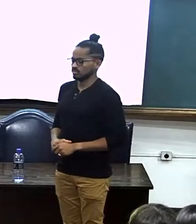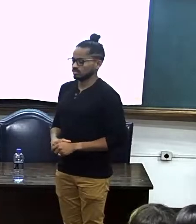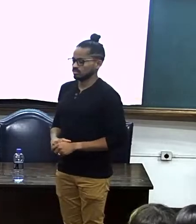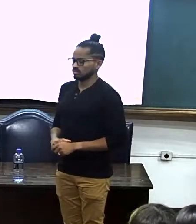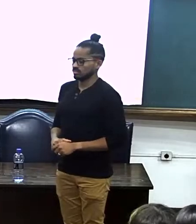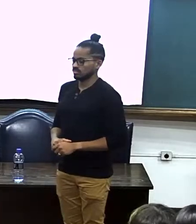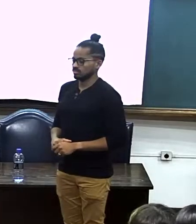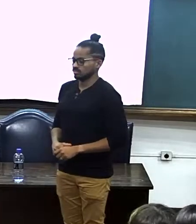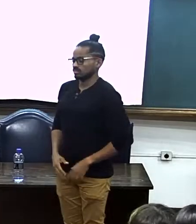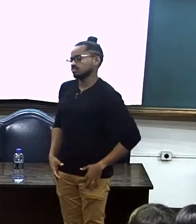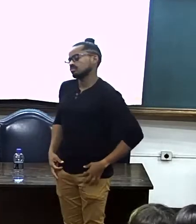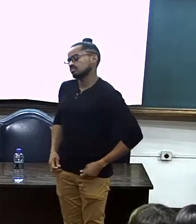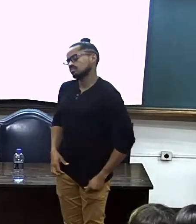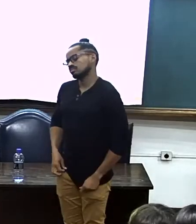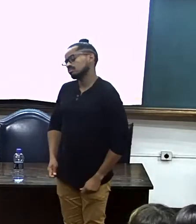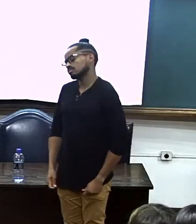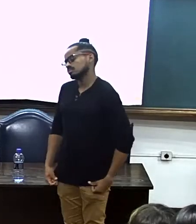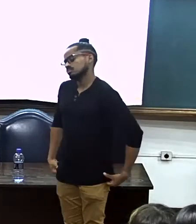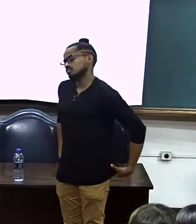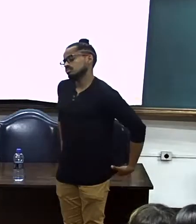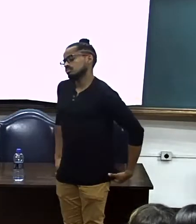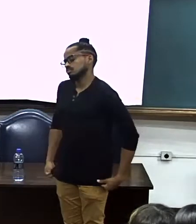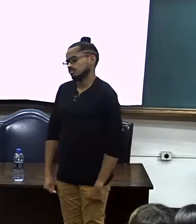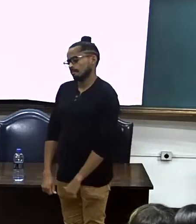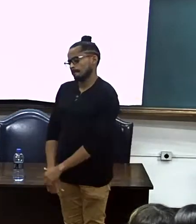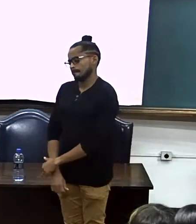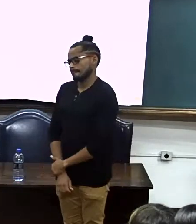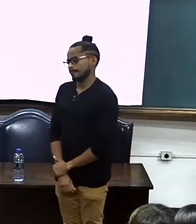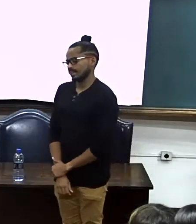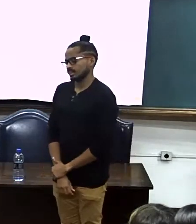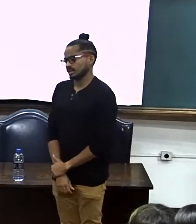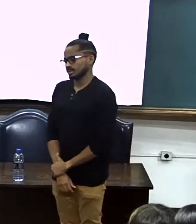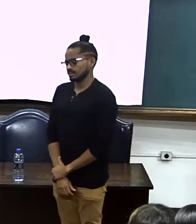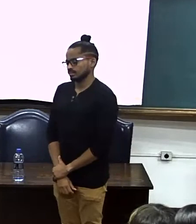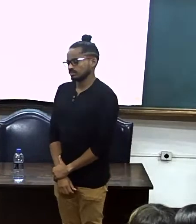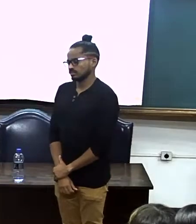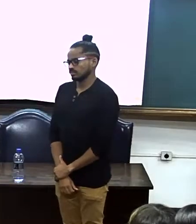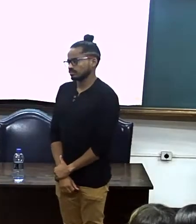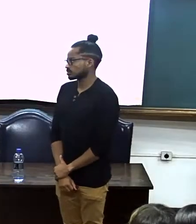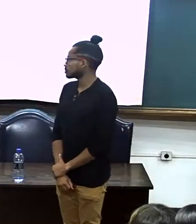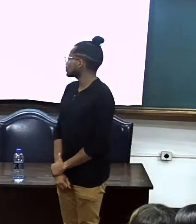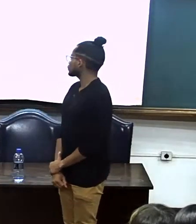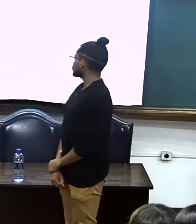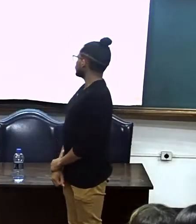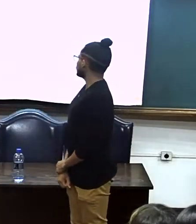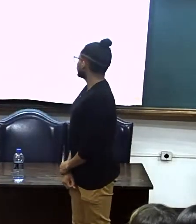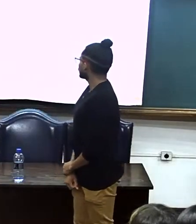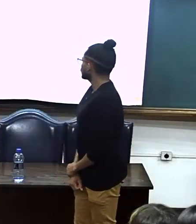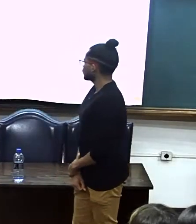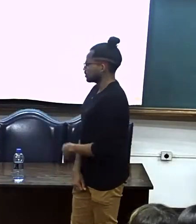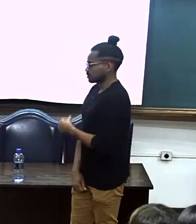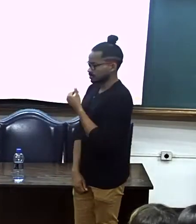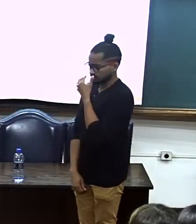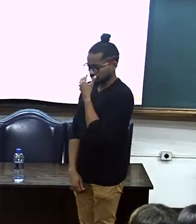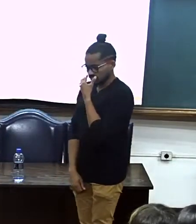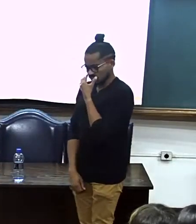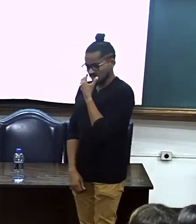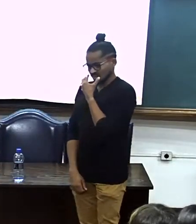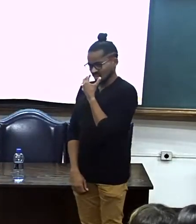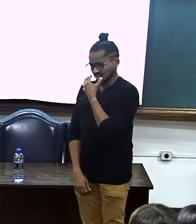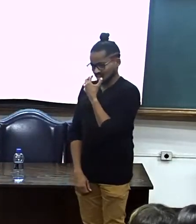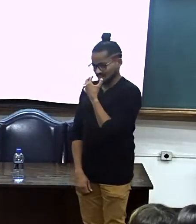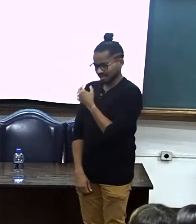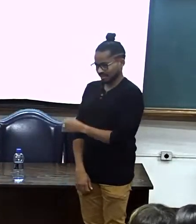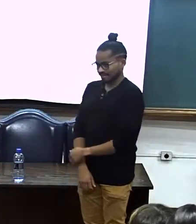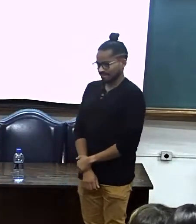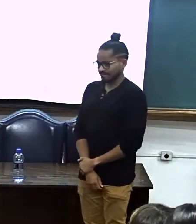são barras, né, que vão corresponder aos acentos. E a gente tem retas que se